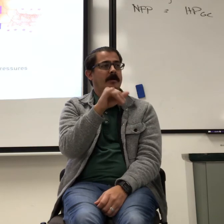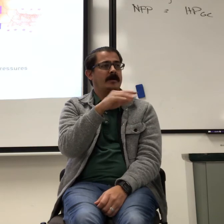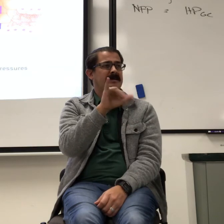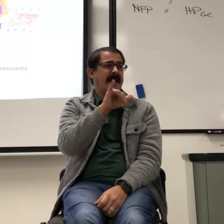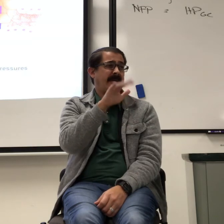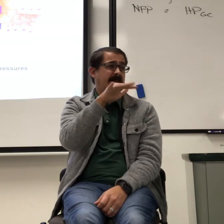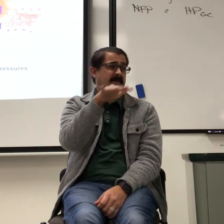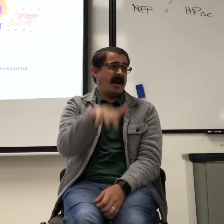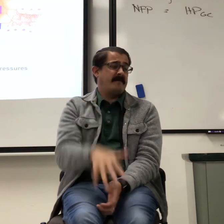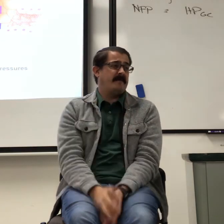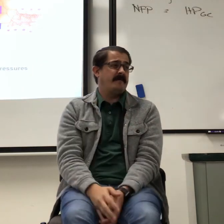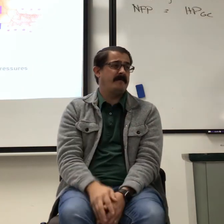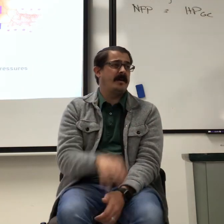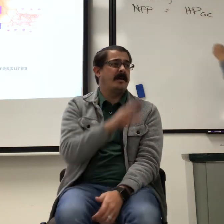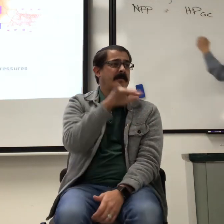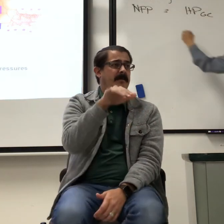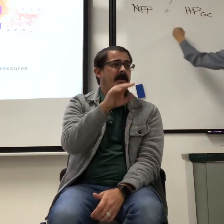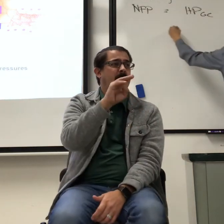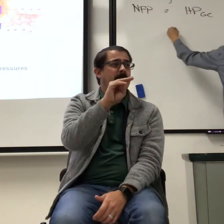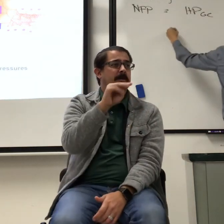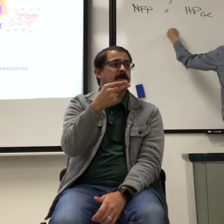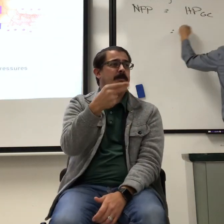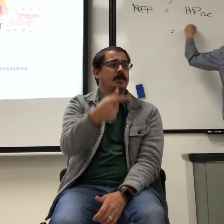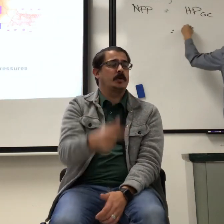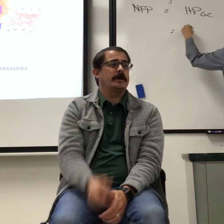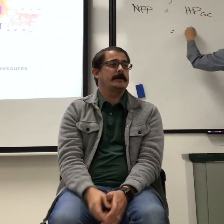55 millimeters of mercury.